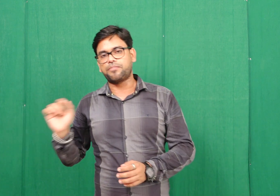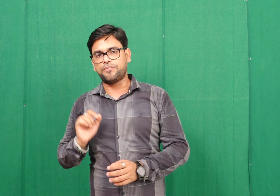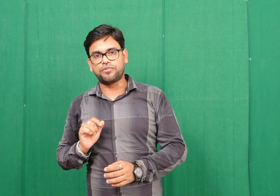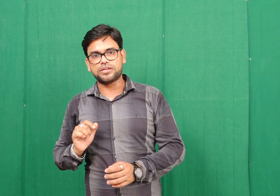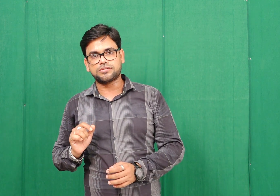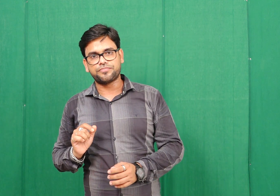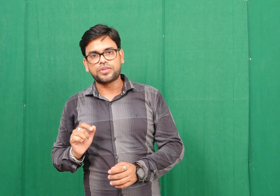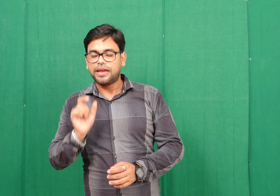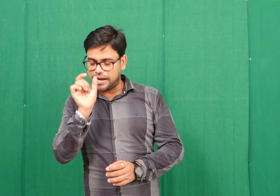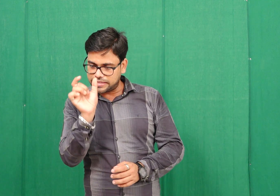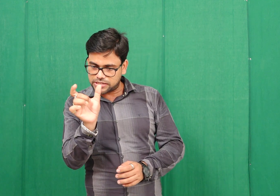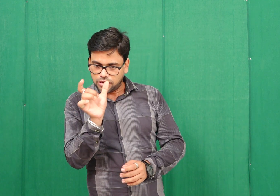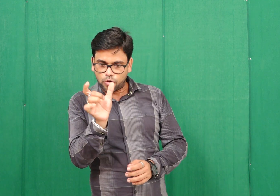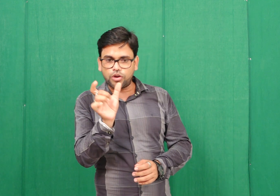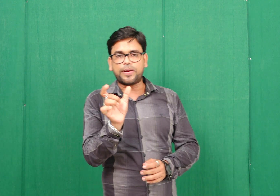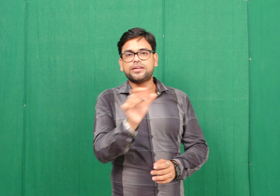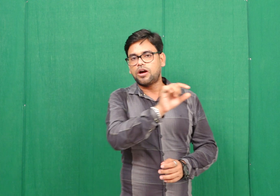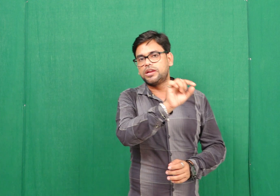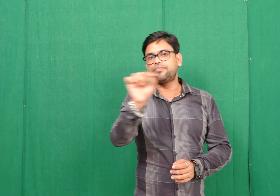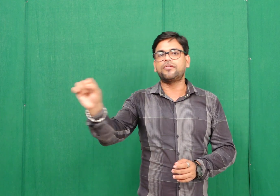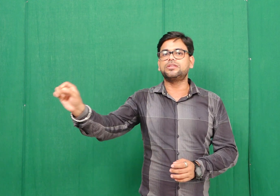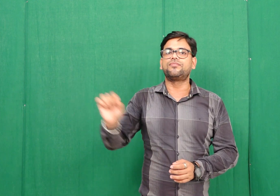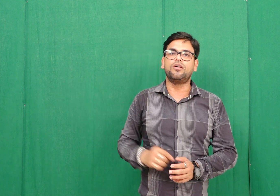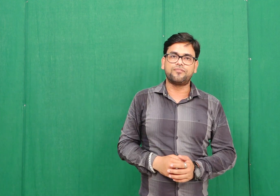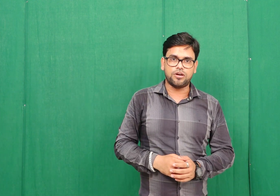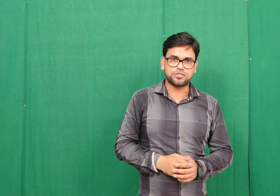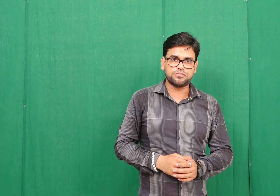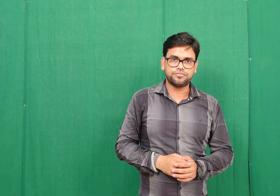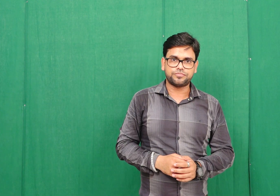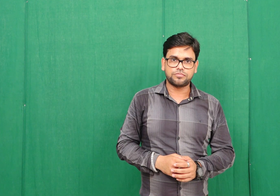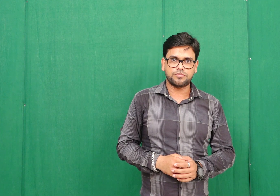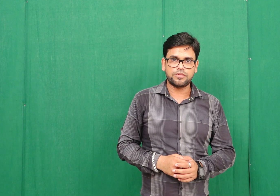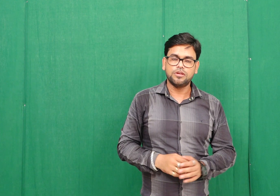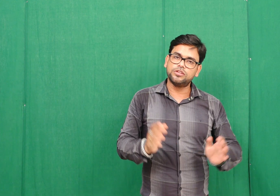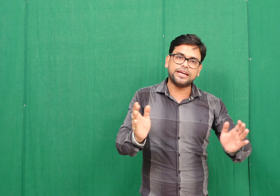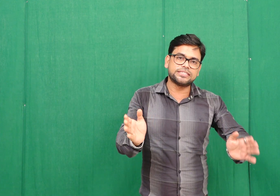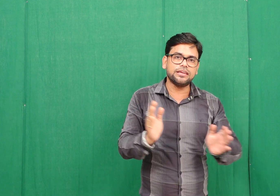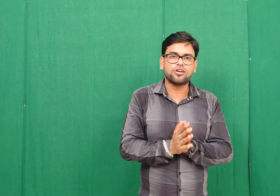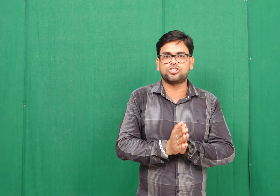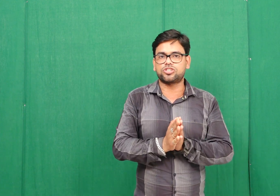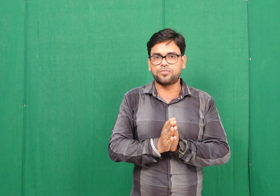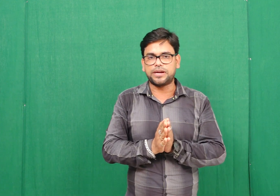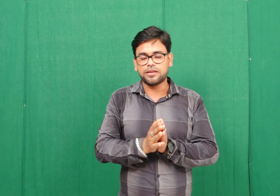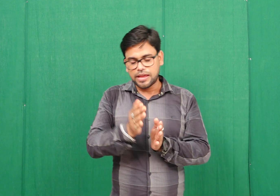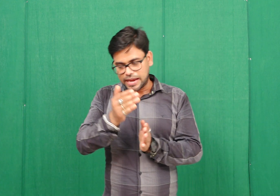copper wires, and that core part only for the flow of flux. So that is the construction part.